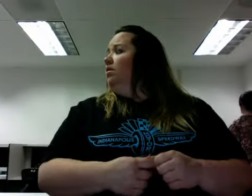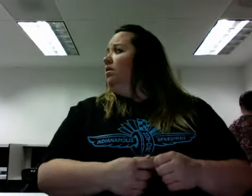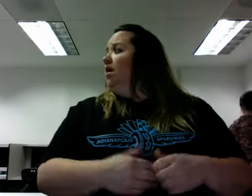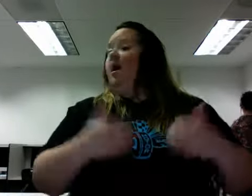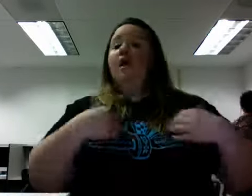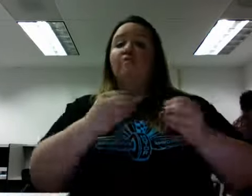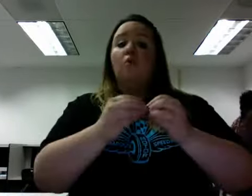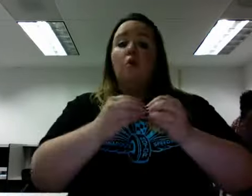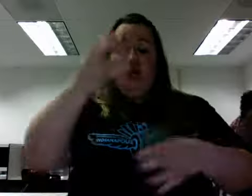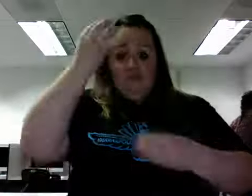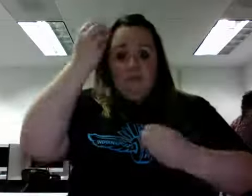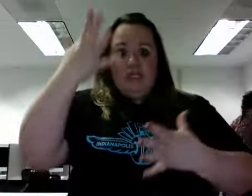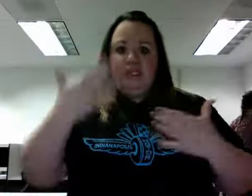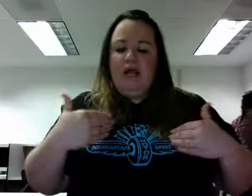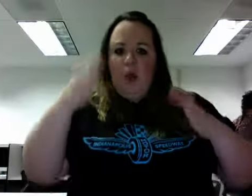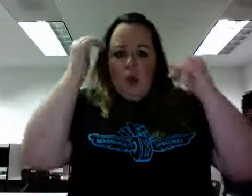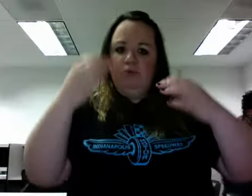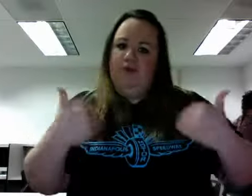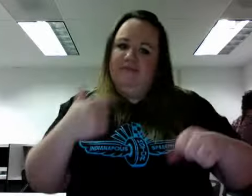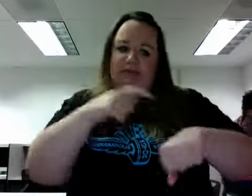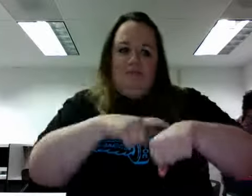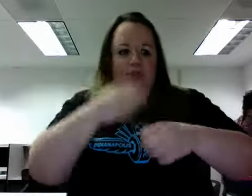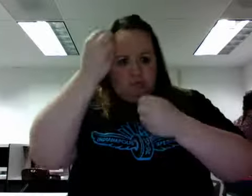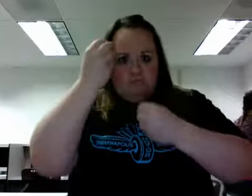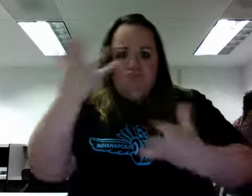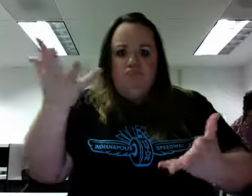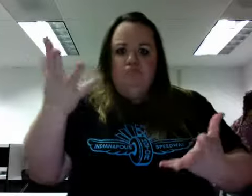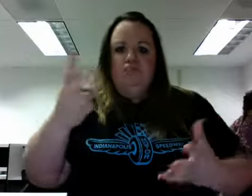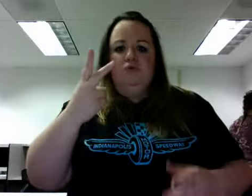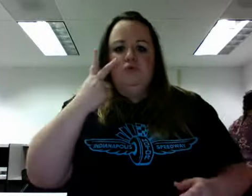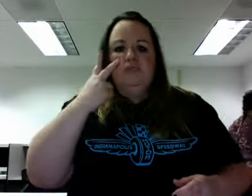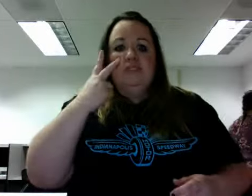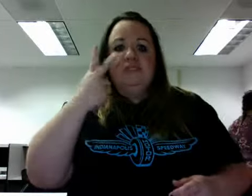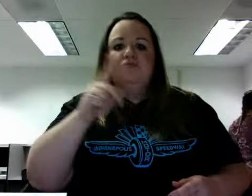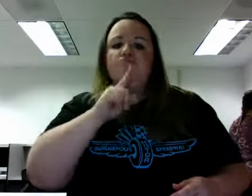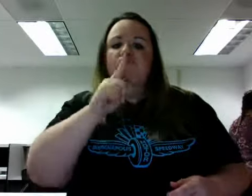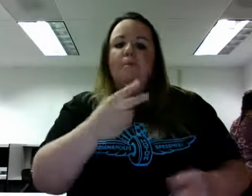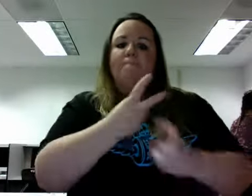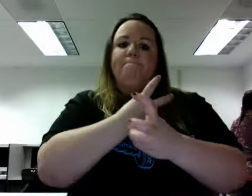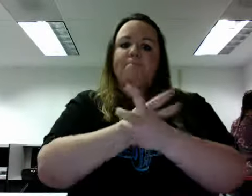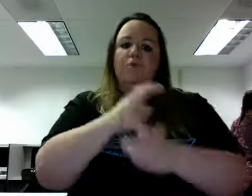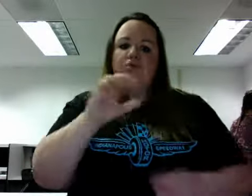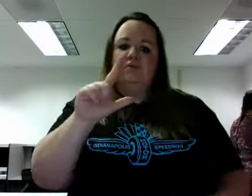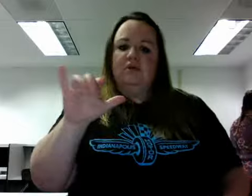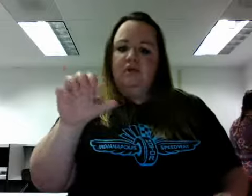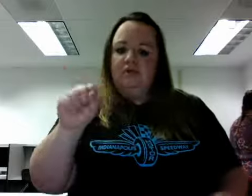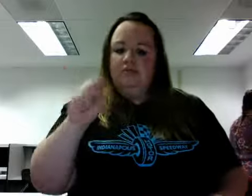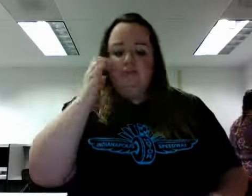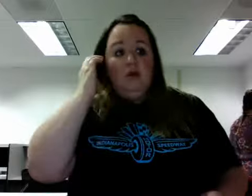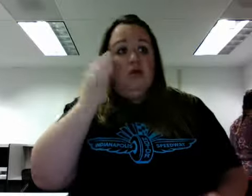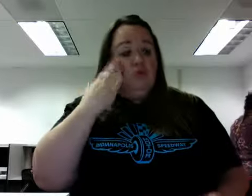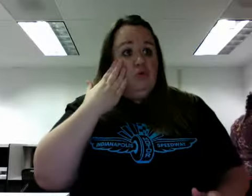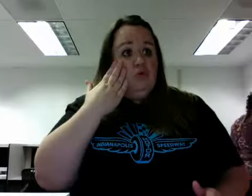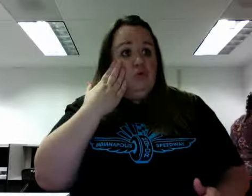some slides already for you guys to see, some actual bone cells. But bone cells are living because we know the bones grow, don't they? We know the bones repair themselves,